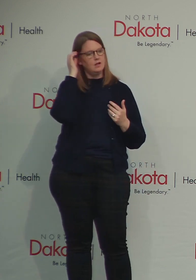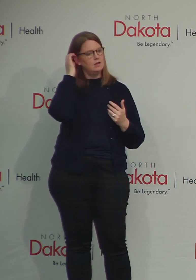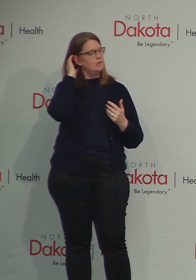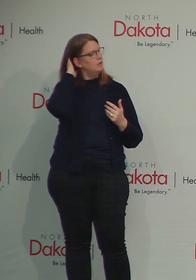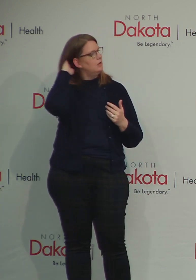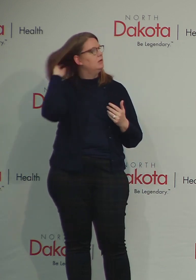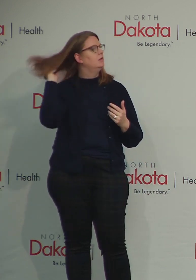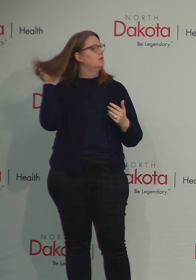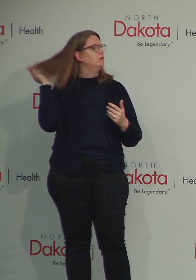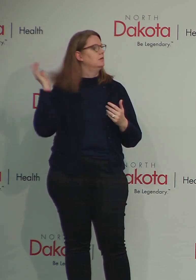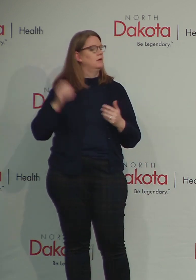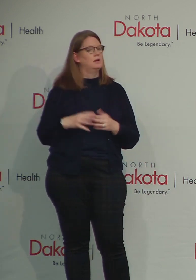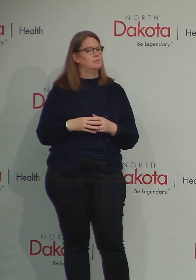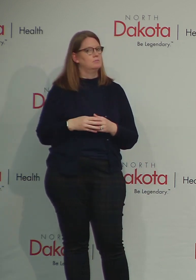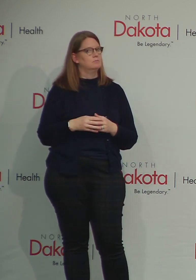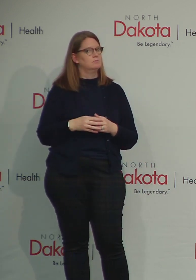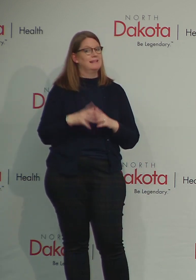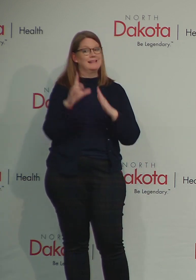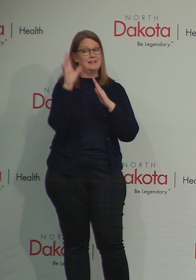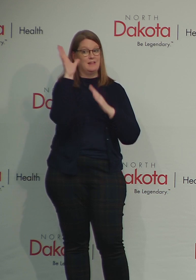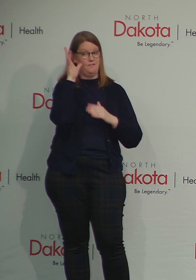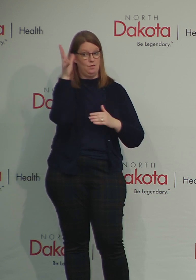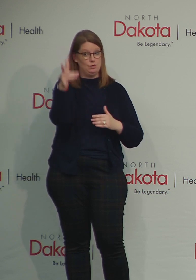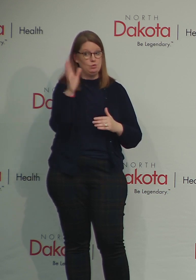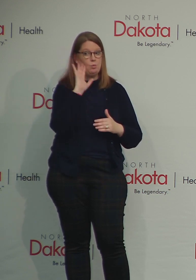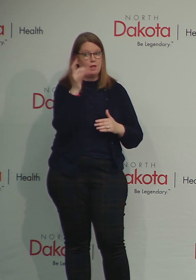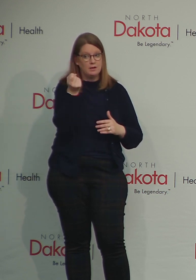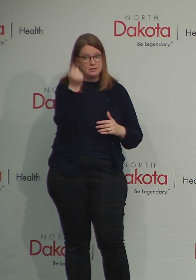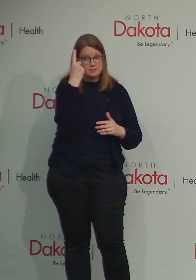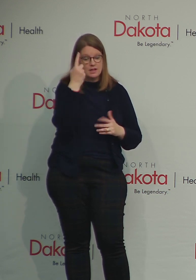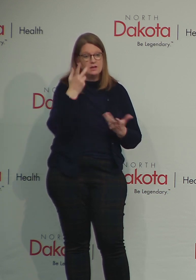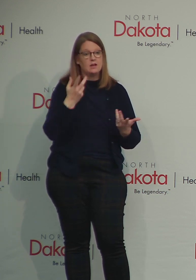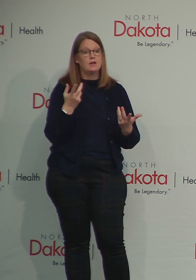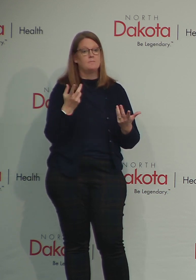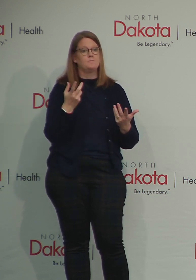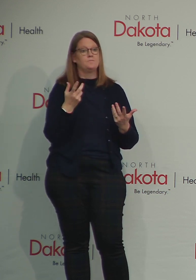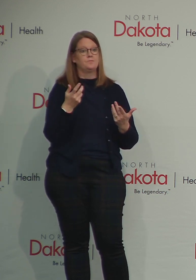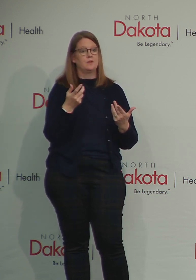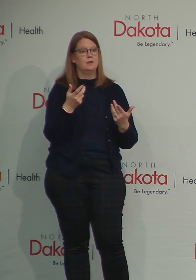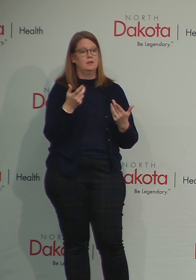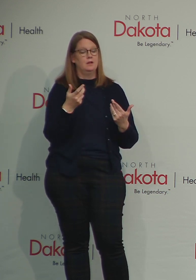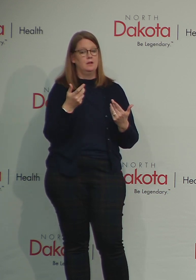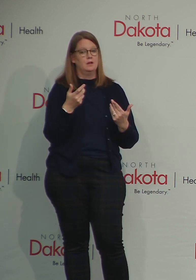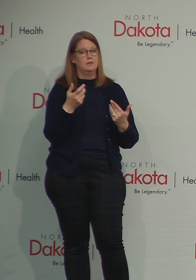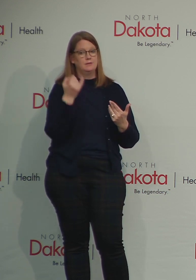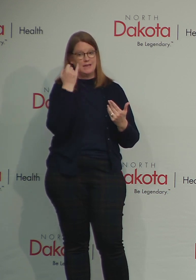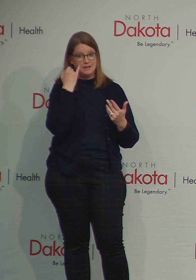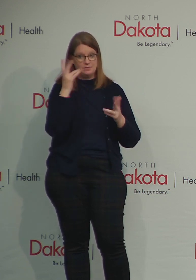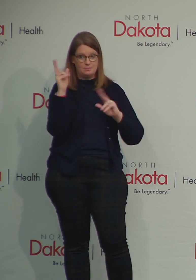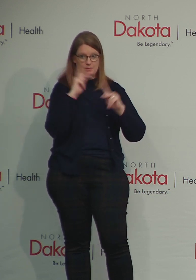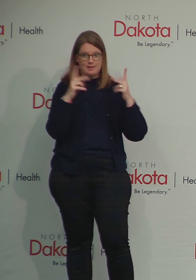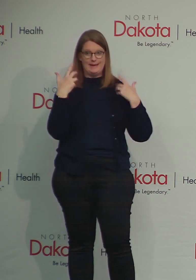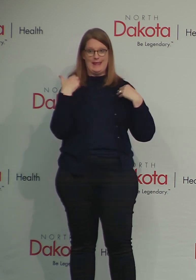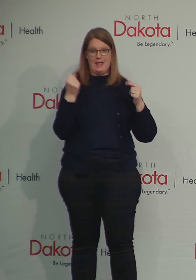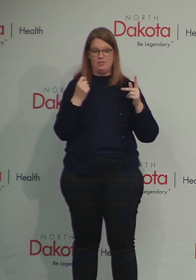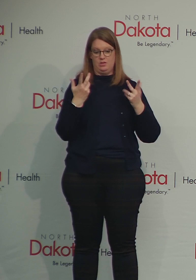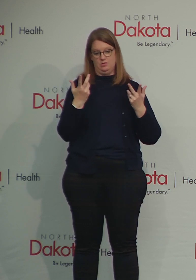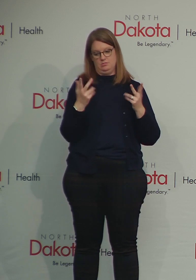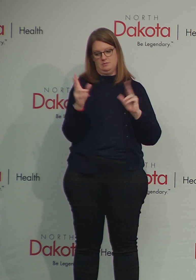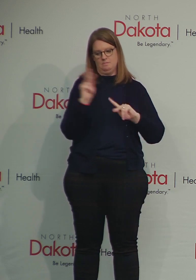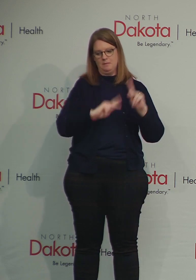coming out of the backside of this we'll understand is that if you, places in the world that had healthier populations, people that